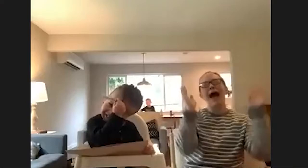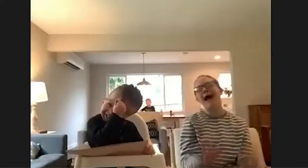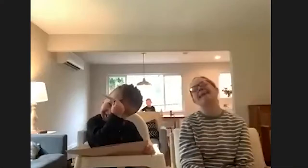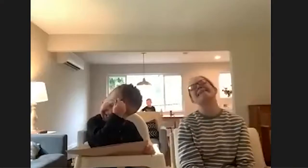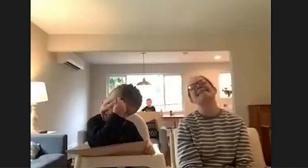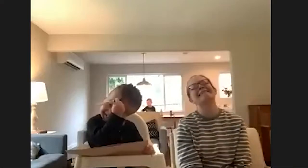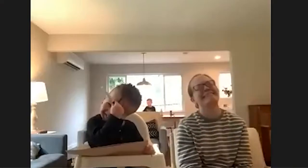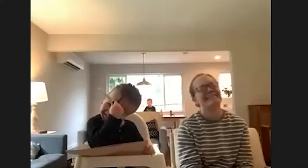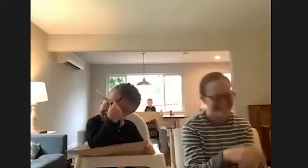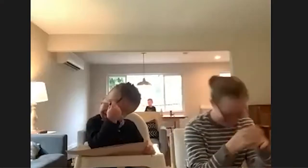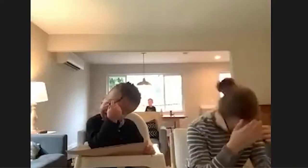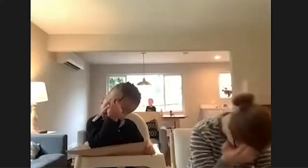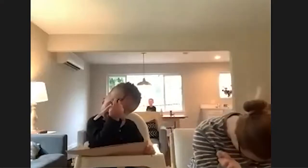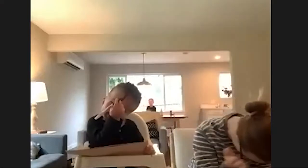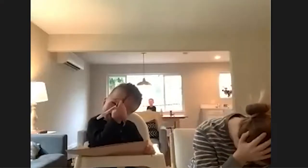Ah. Oh, no.